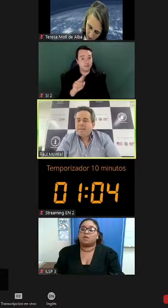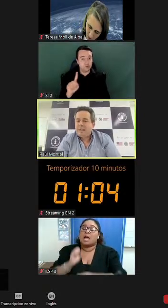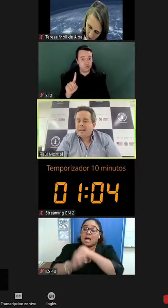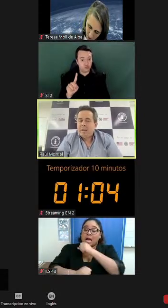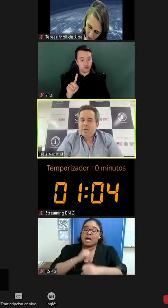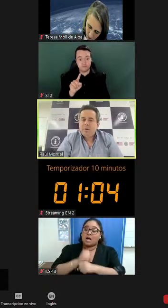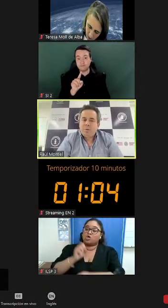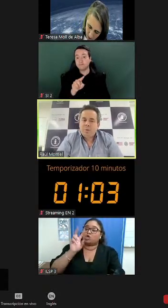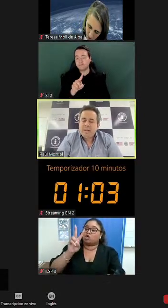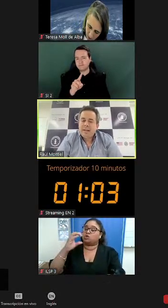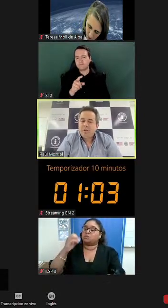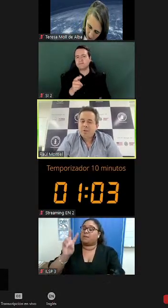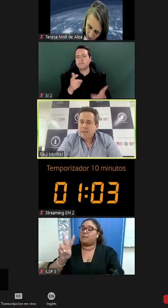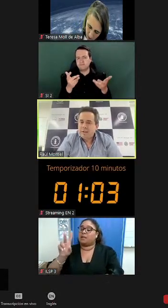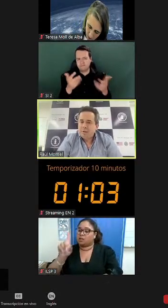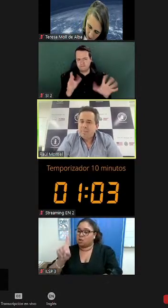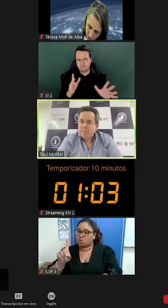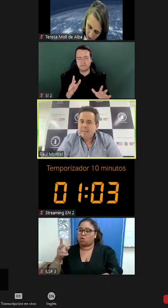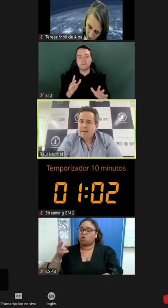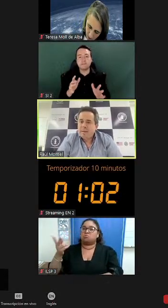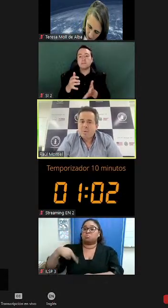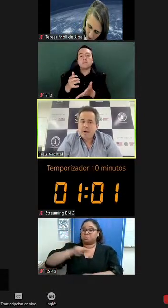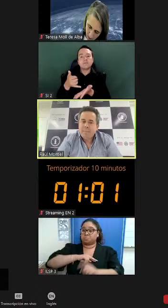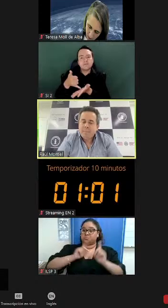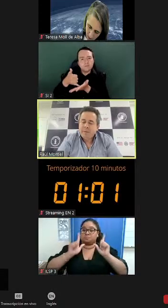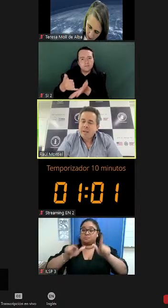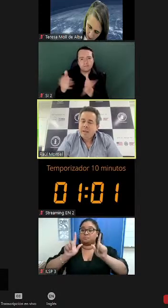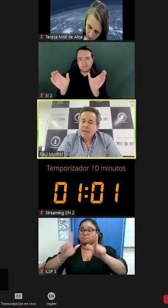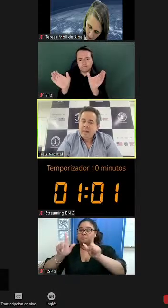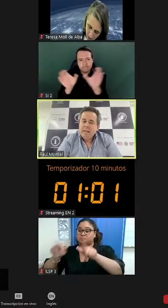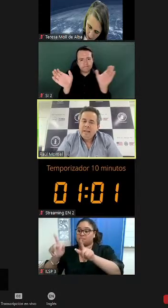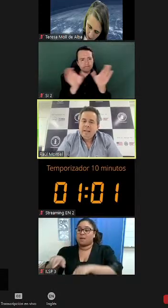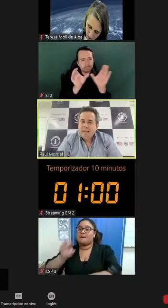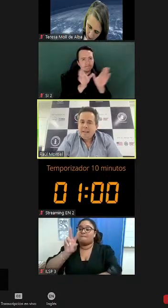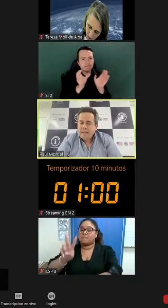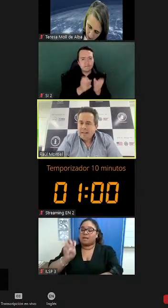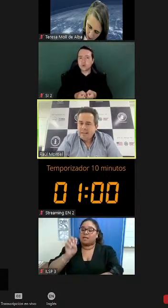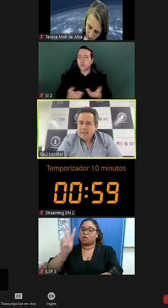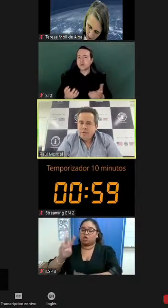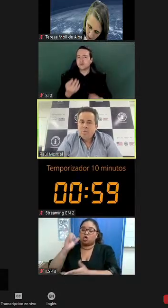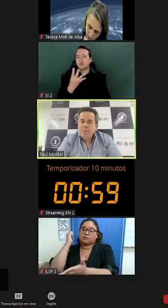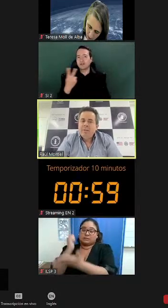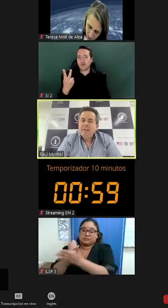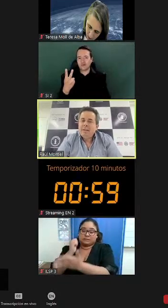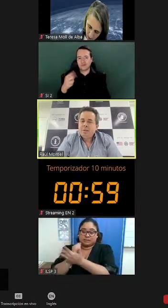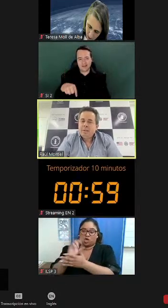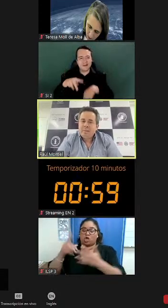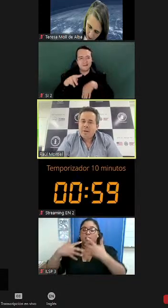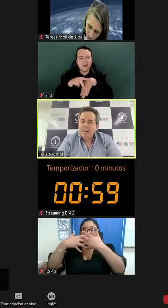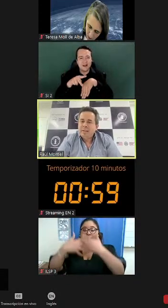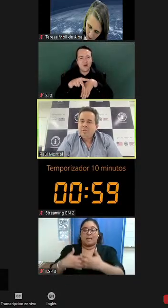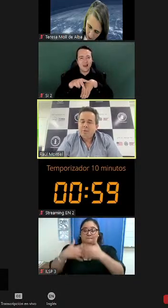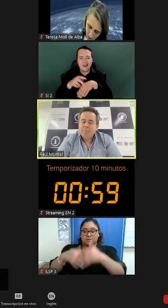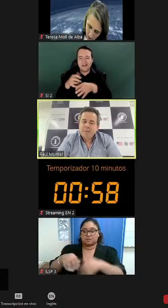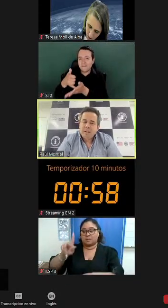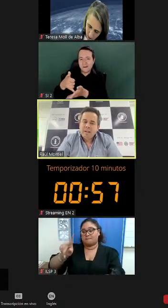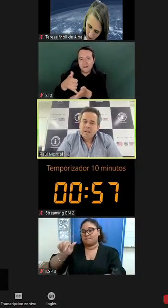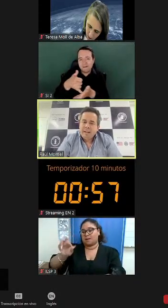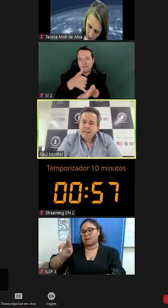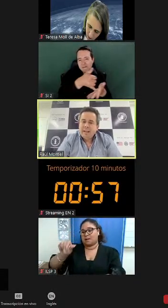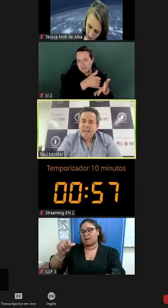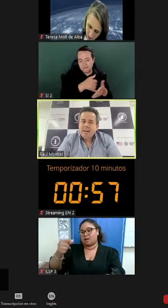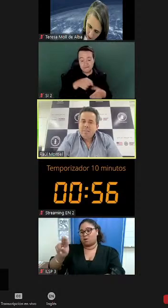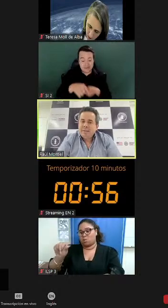2021 we have provided 42 sales to companies in paname and